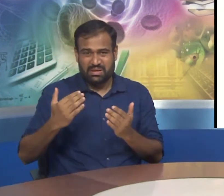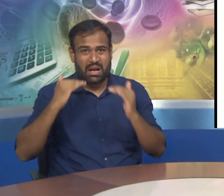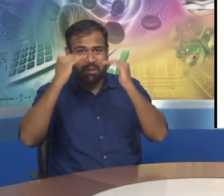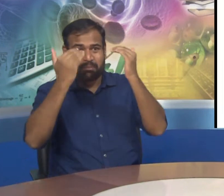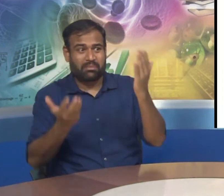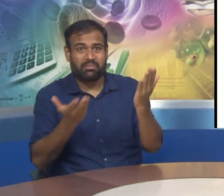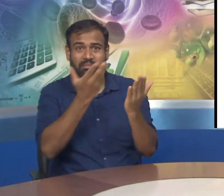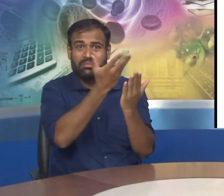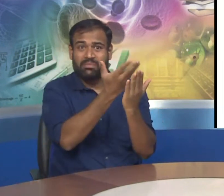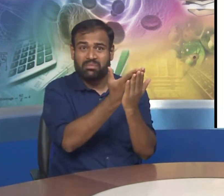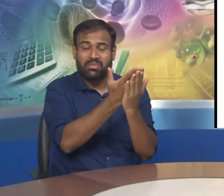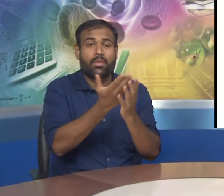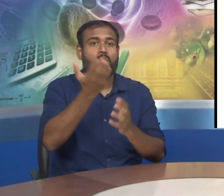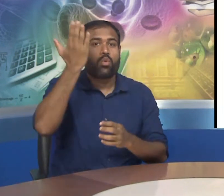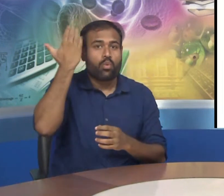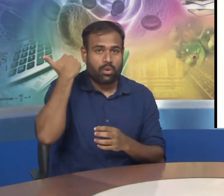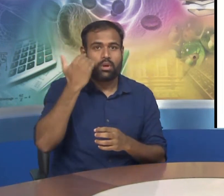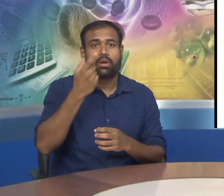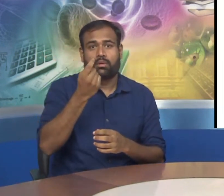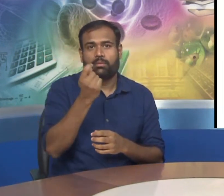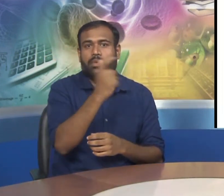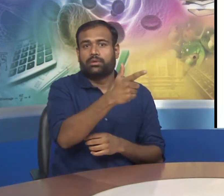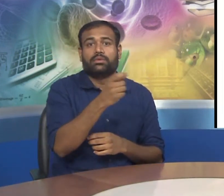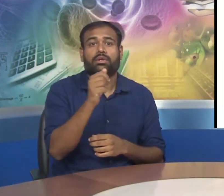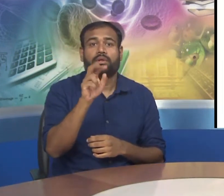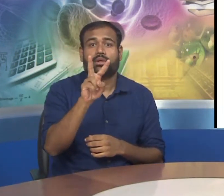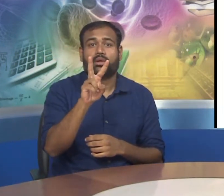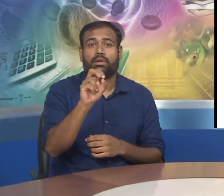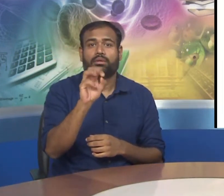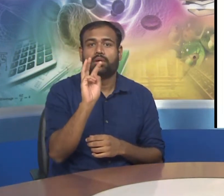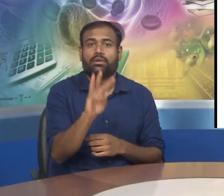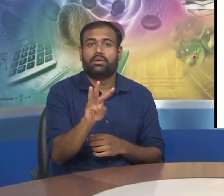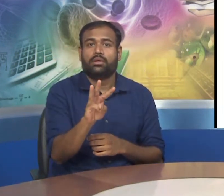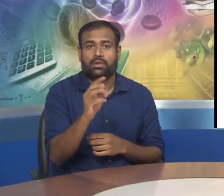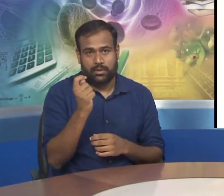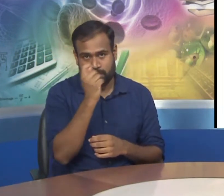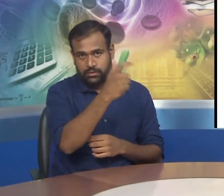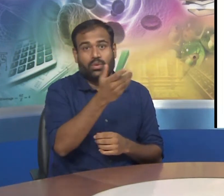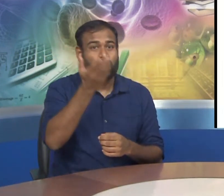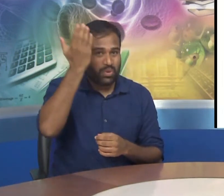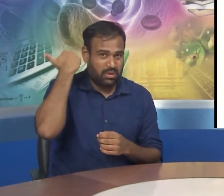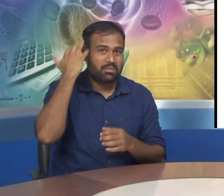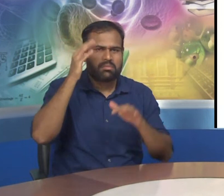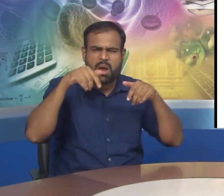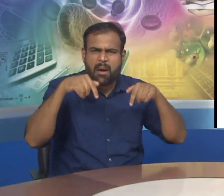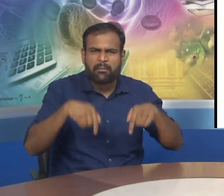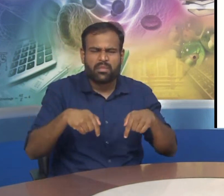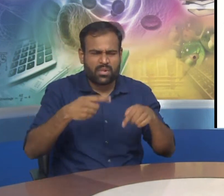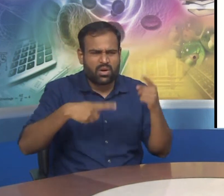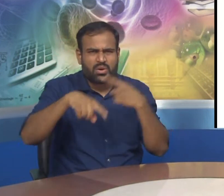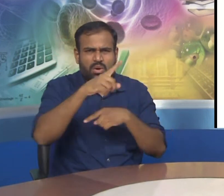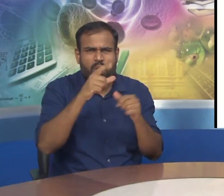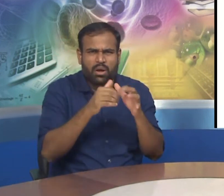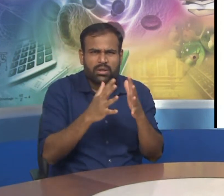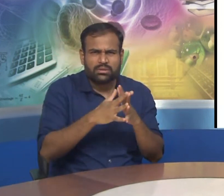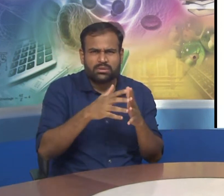Earlier, the financial limit of such civil cases was rupees 20,000, but now according